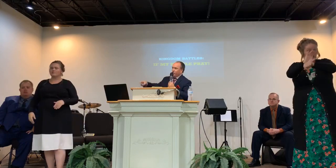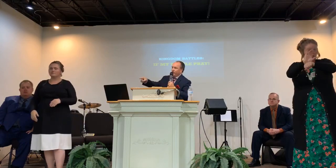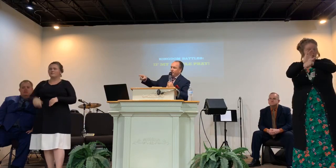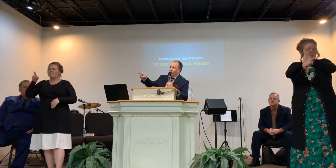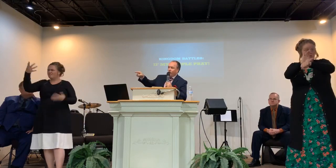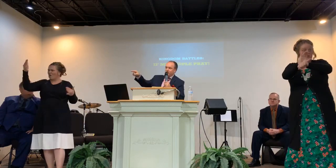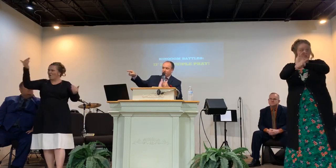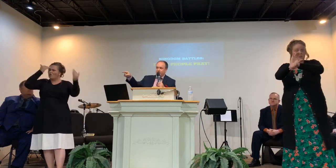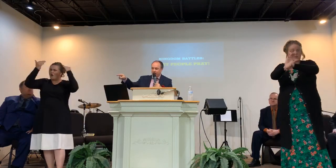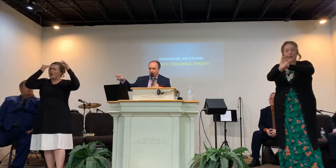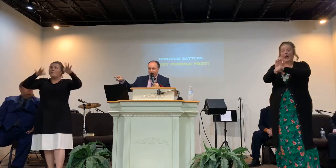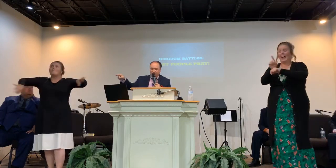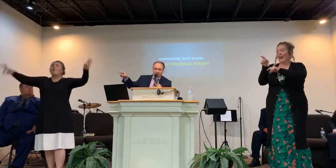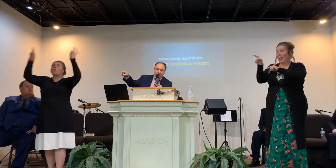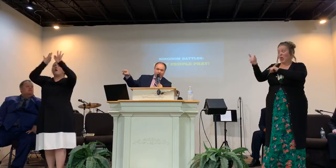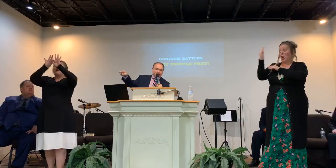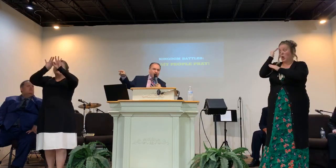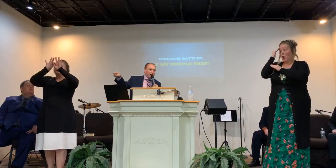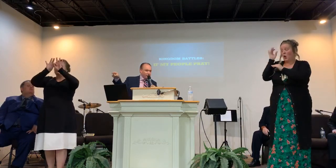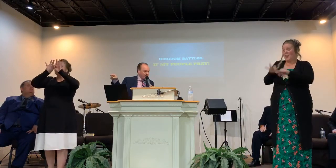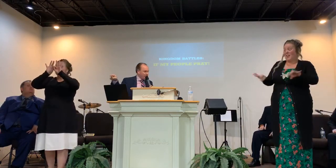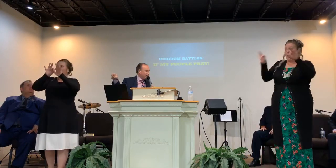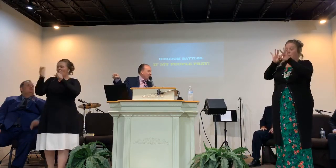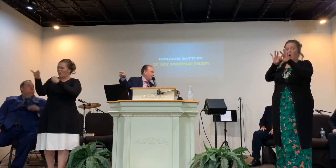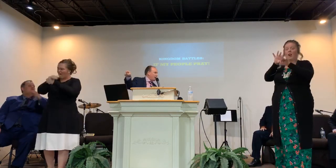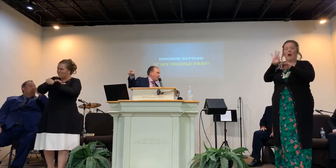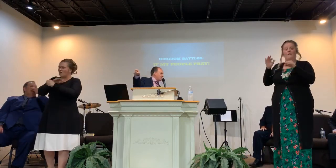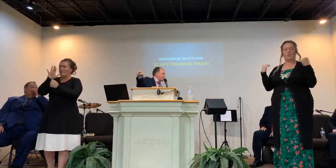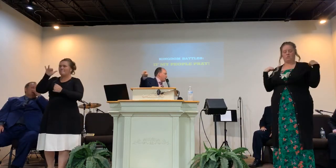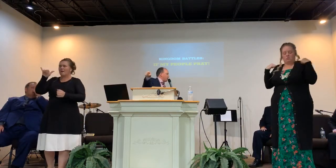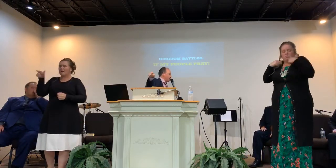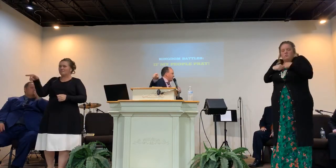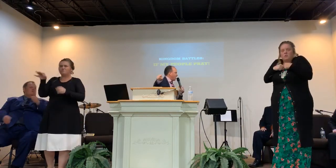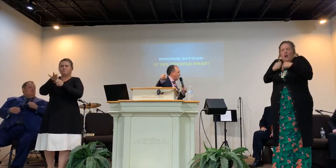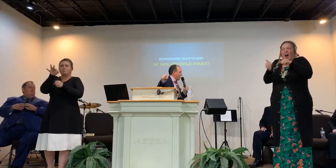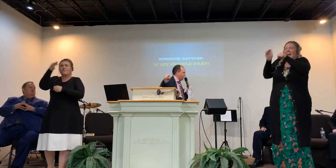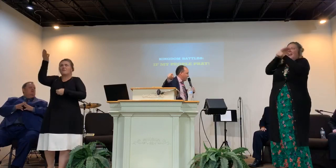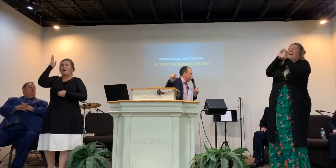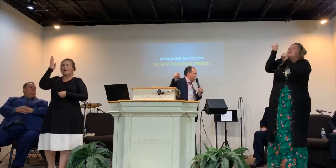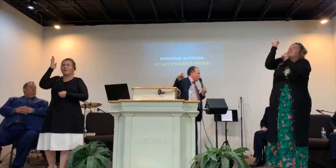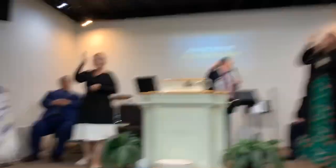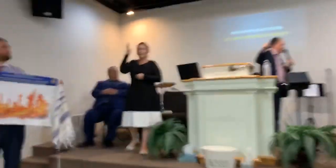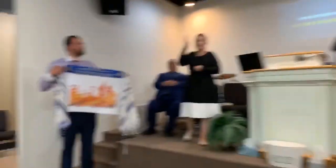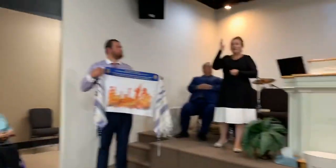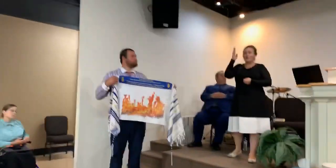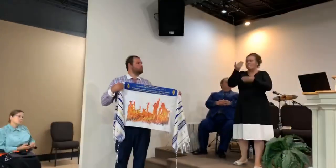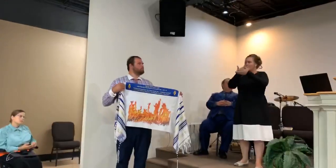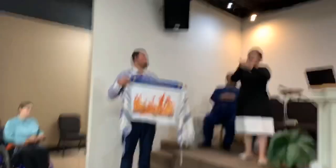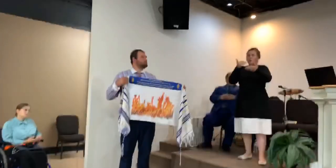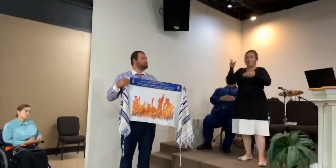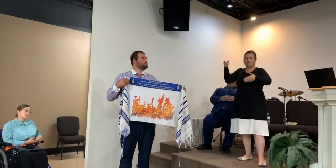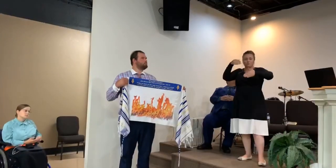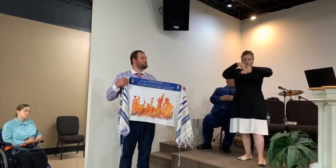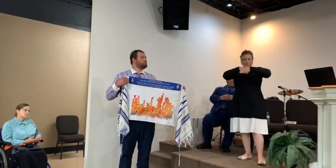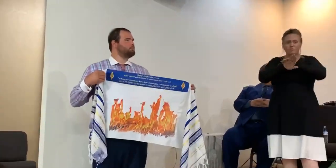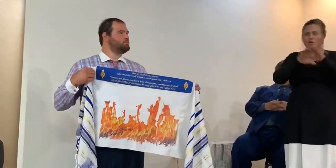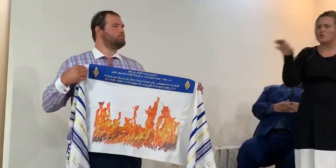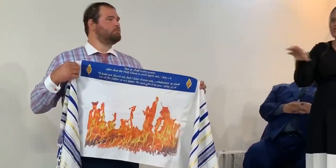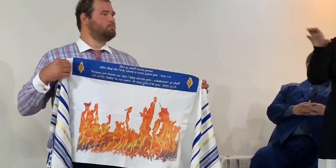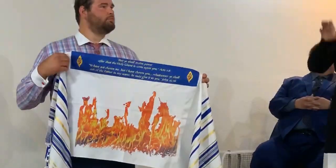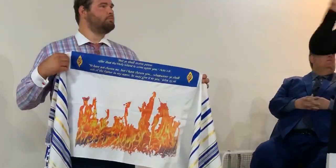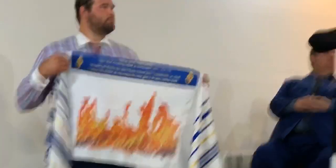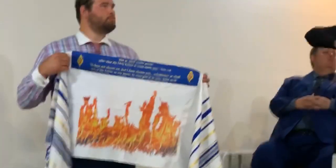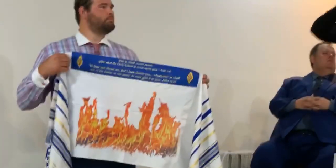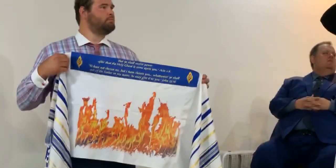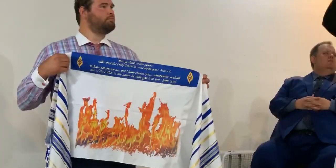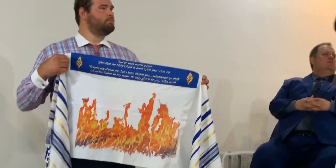He knew the importance of being covered by the Spirit of God before he went in to do kingdom